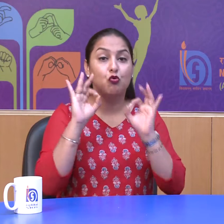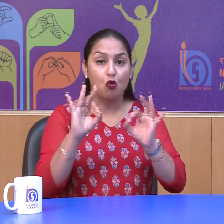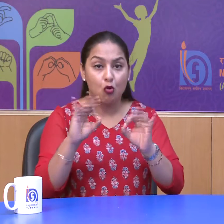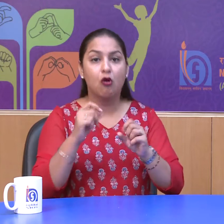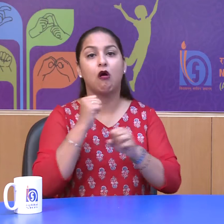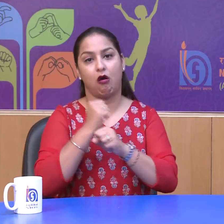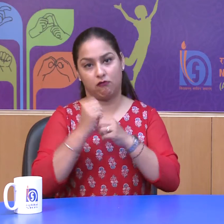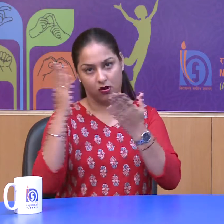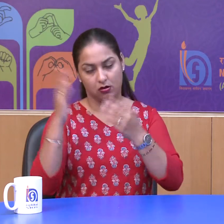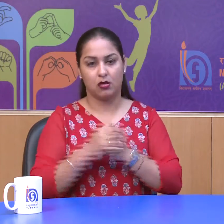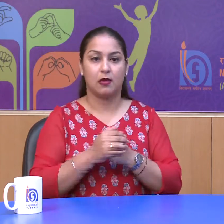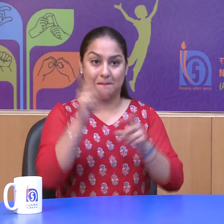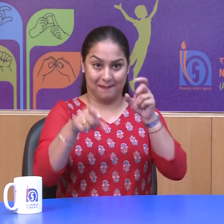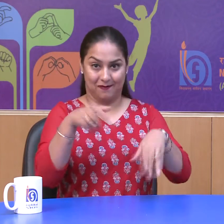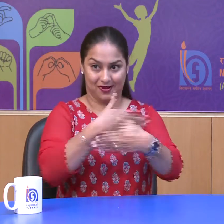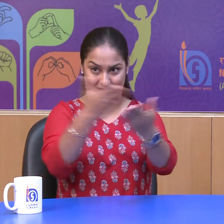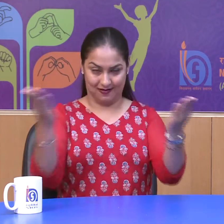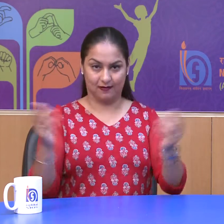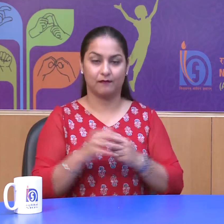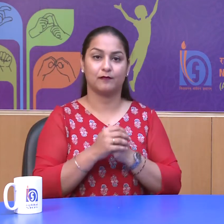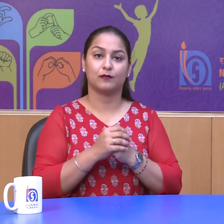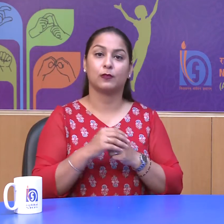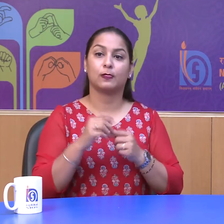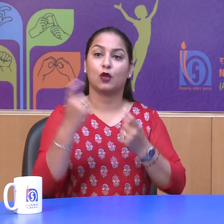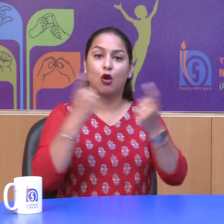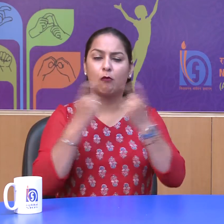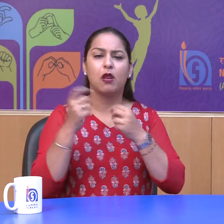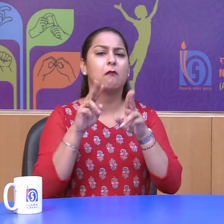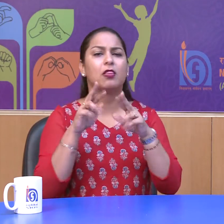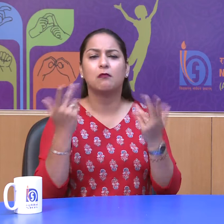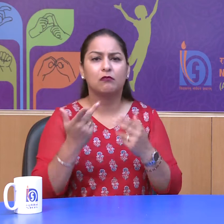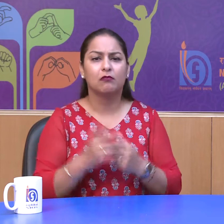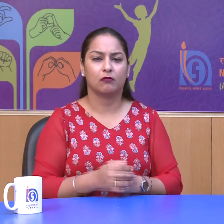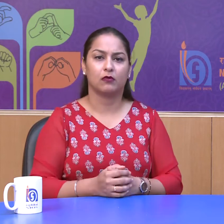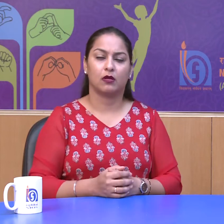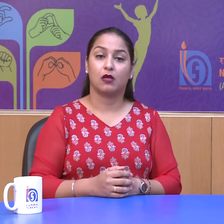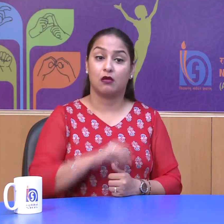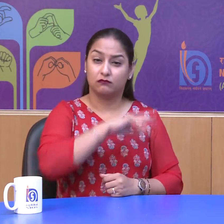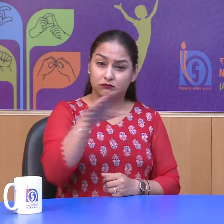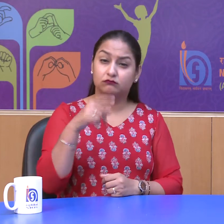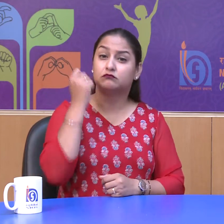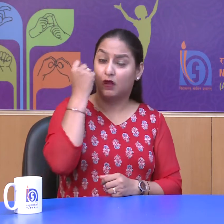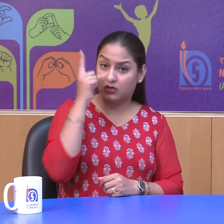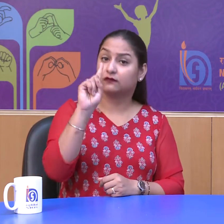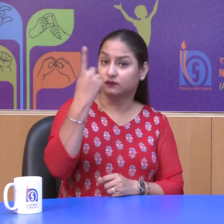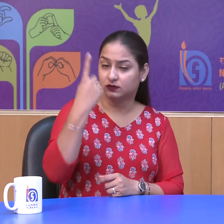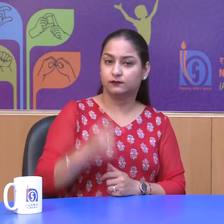Public opinion, meaning. Now let us try to understand the meaning of